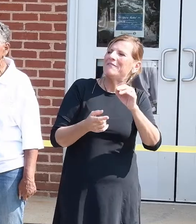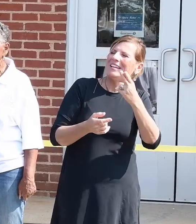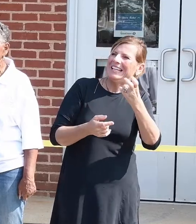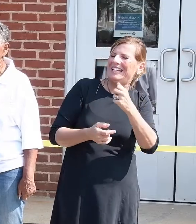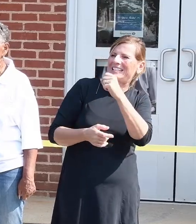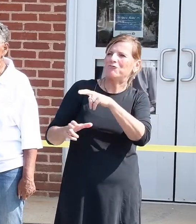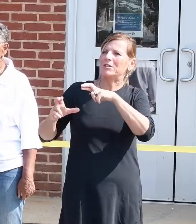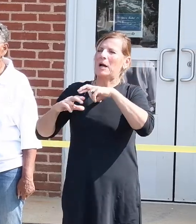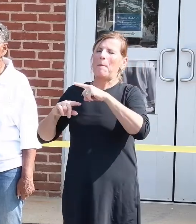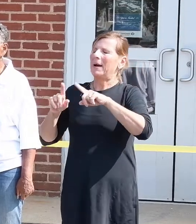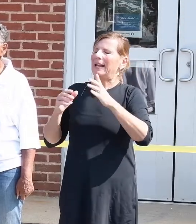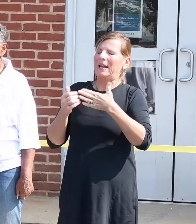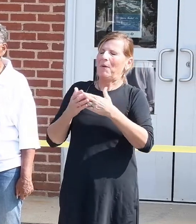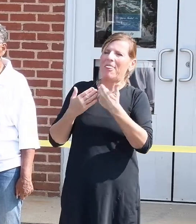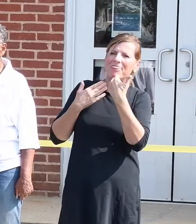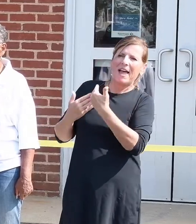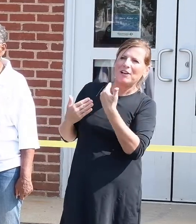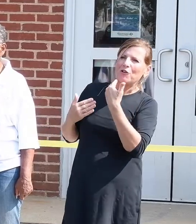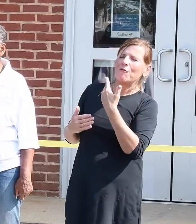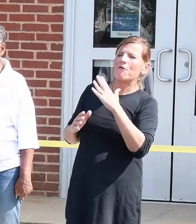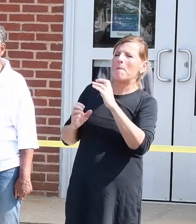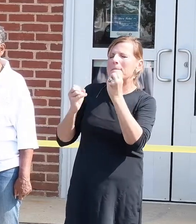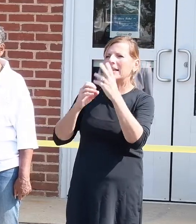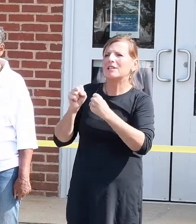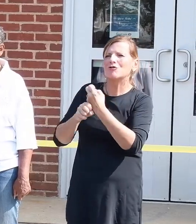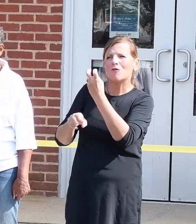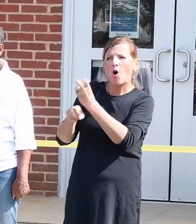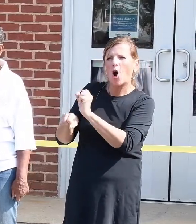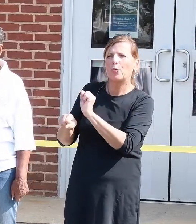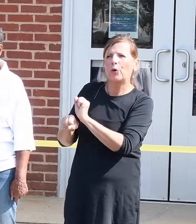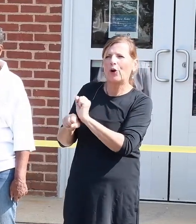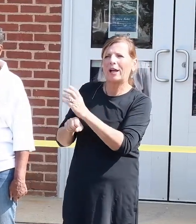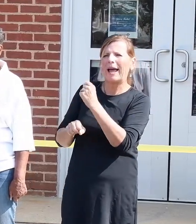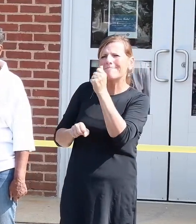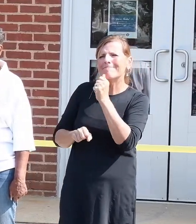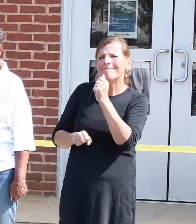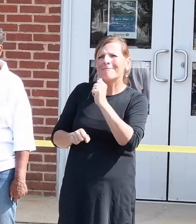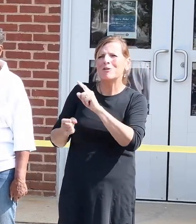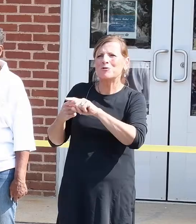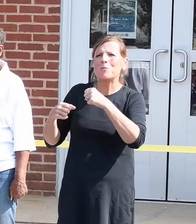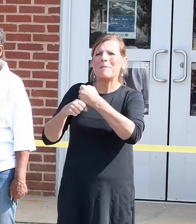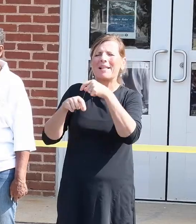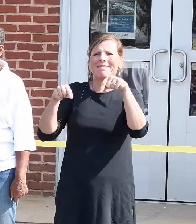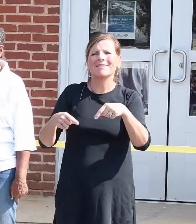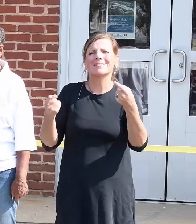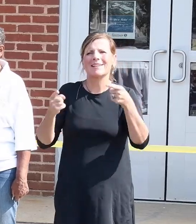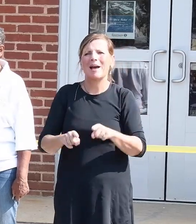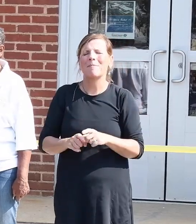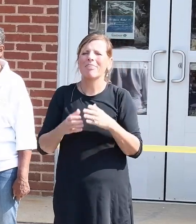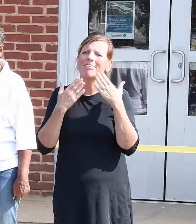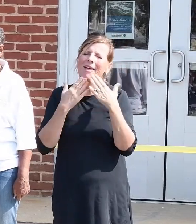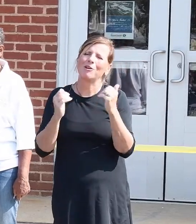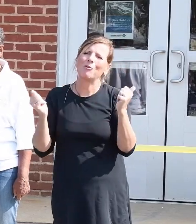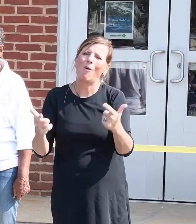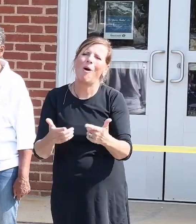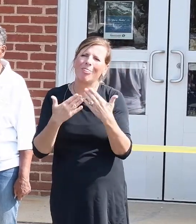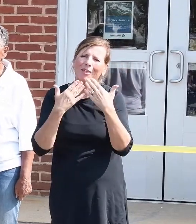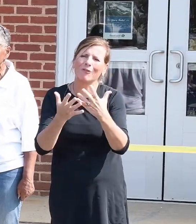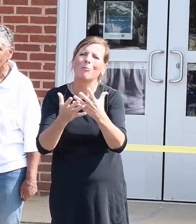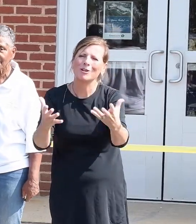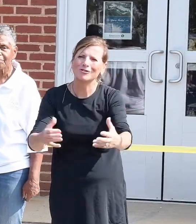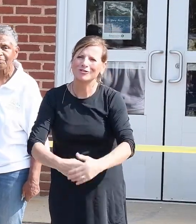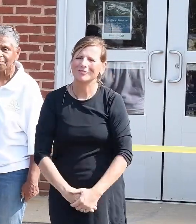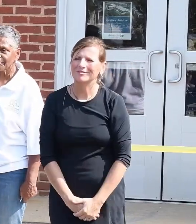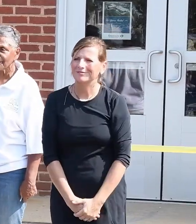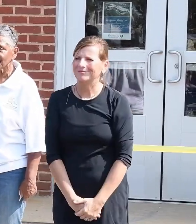personally thank him for all the years of his hard work and his persistence in bringing this to fruition. So thank you all. Thank you very much.